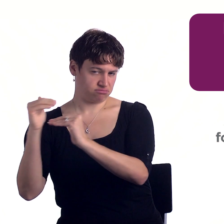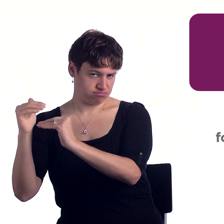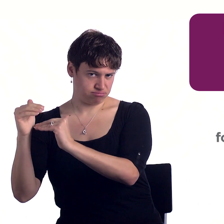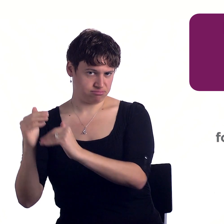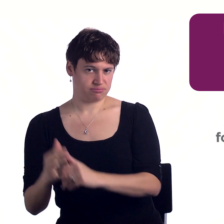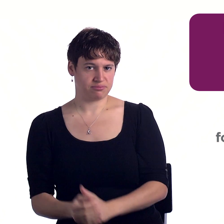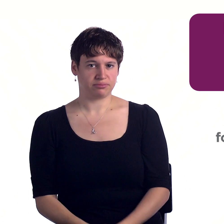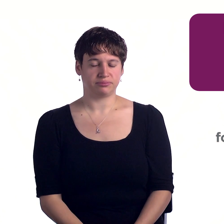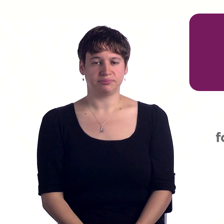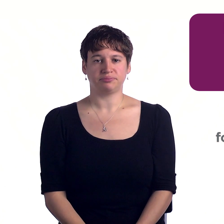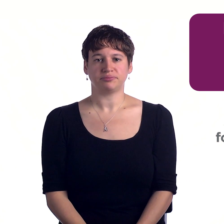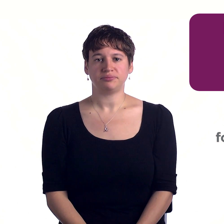proficiency.